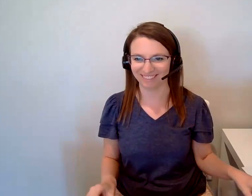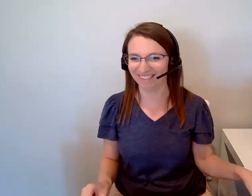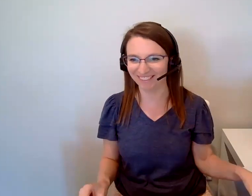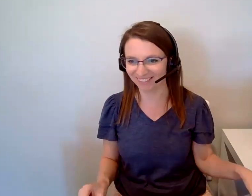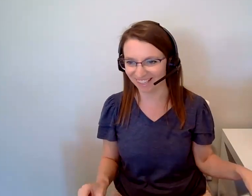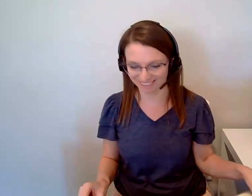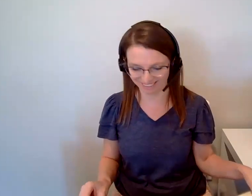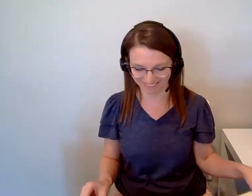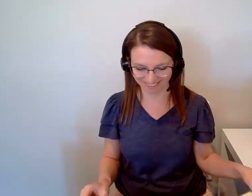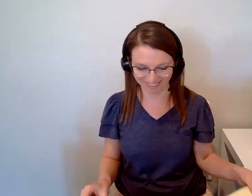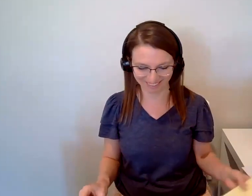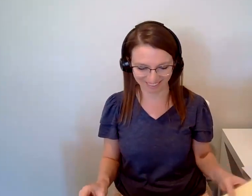That's okay.